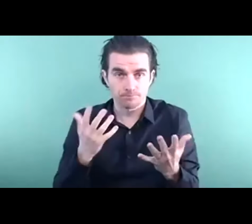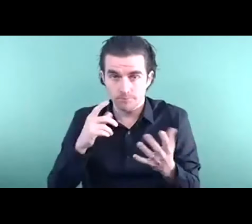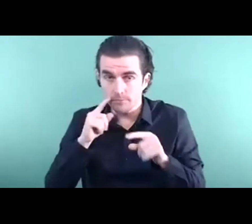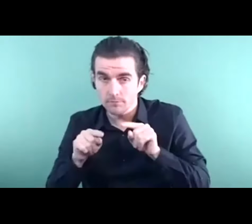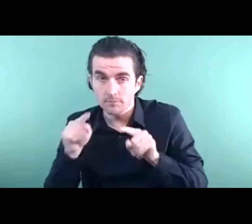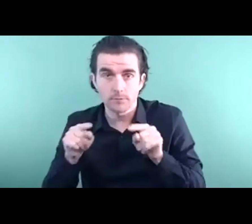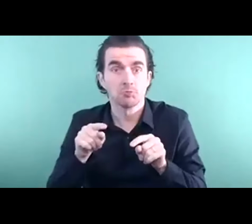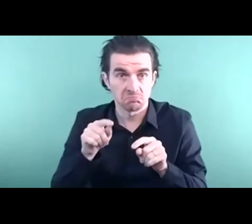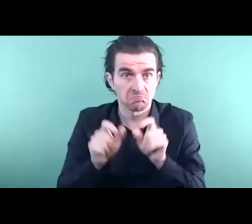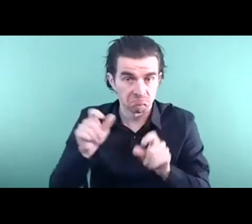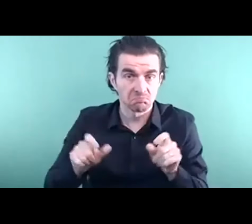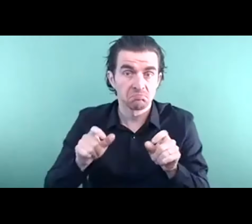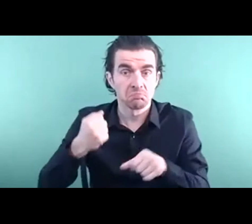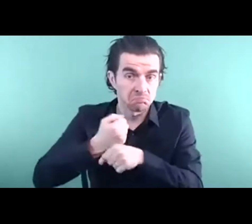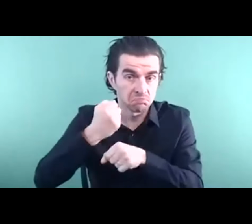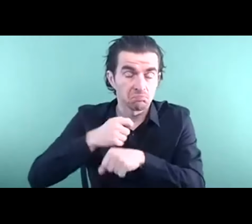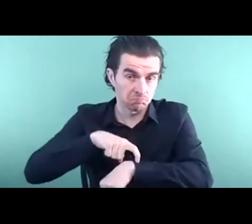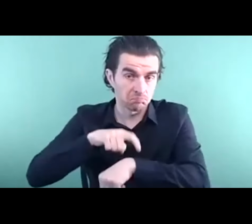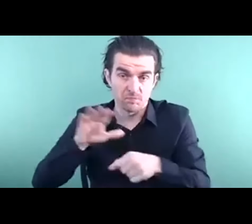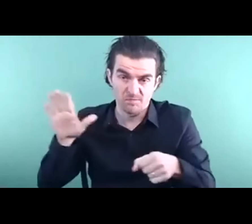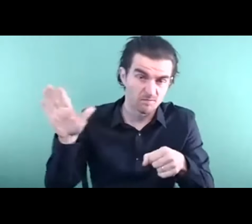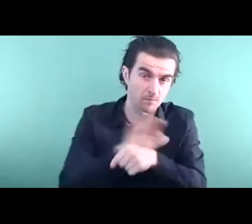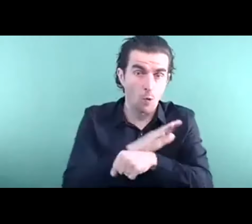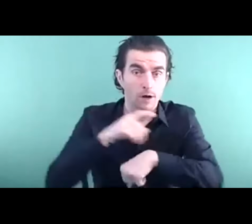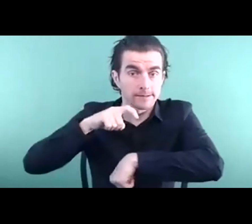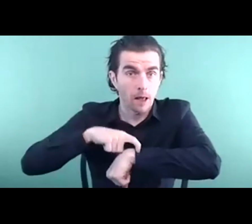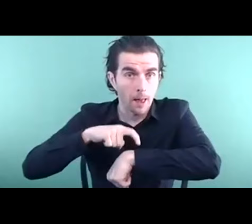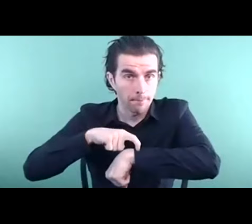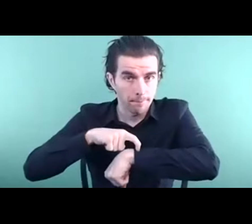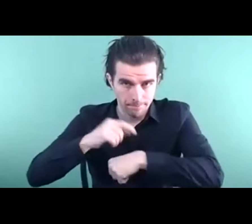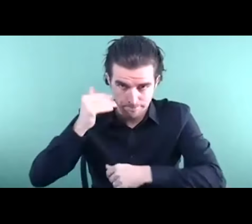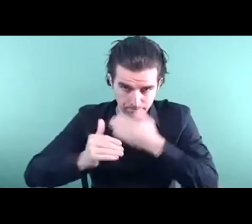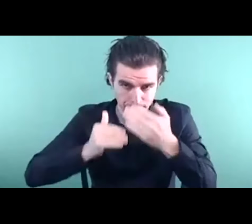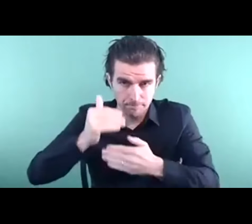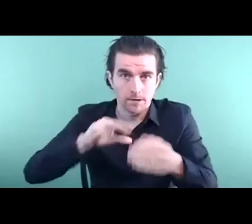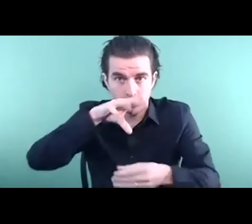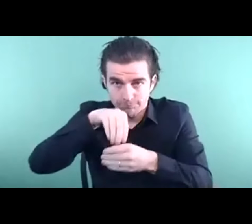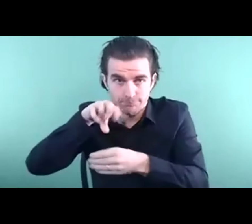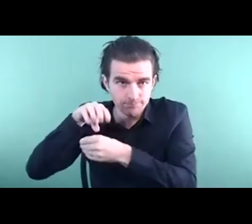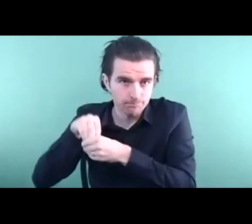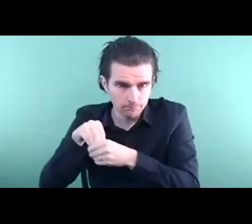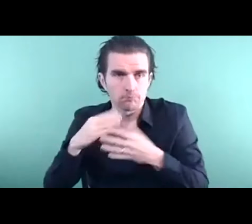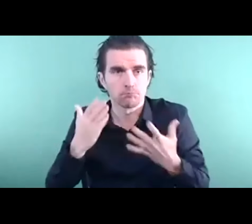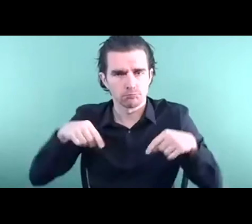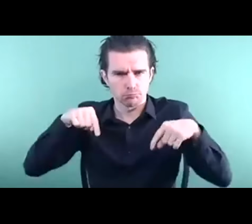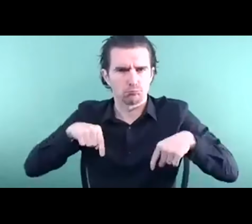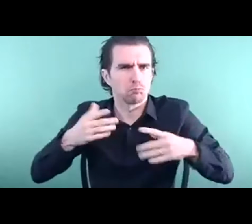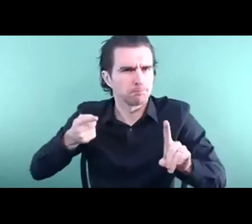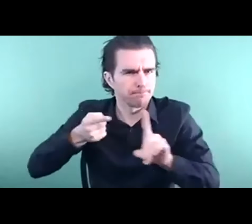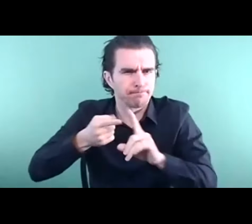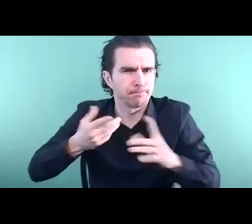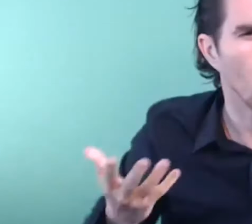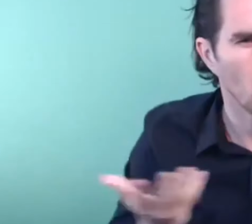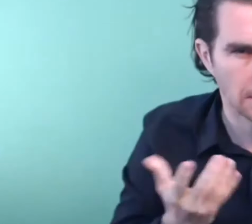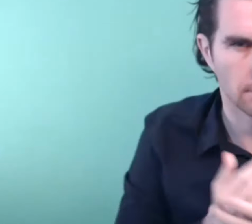of interest to different countries and contexts around the globe, not just Europe. But of course, our focus is